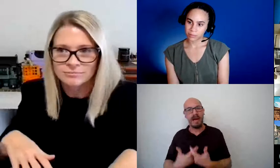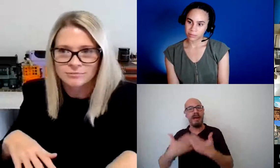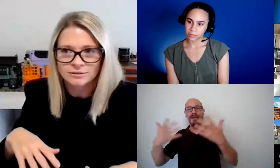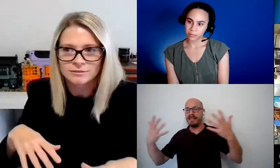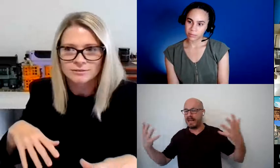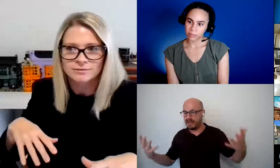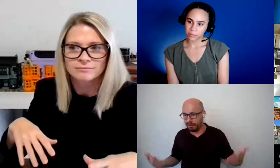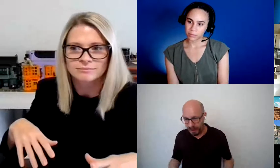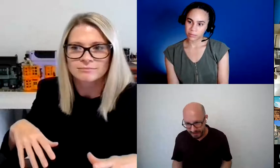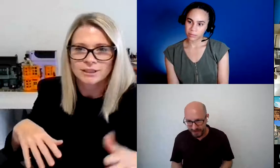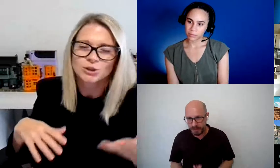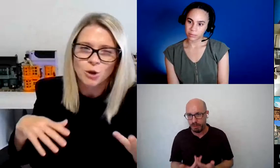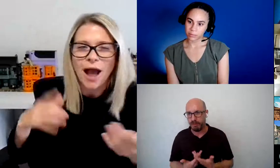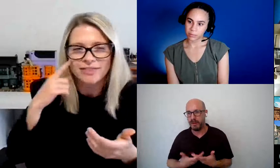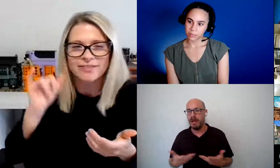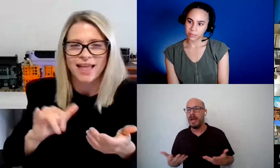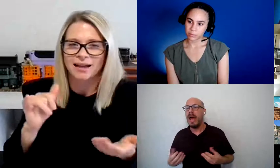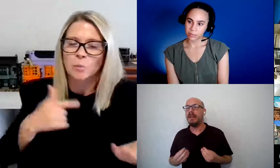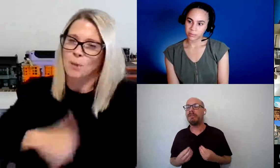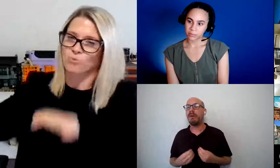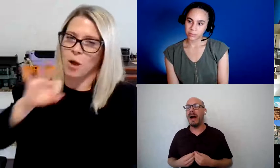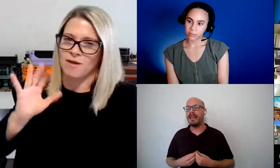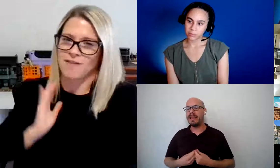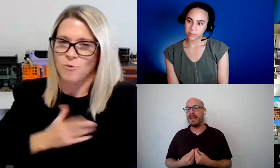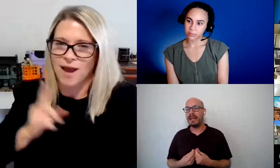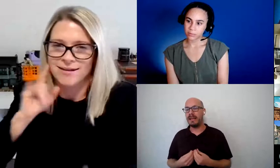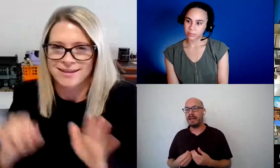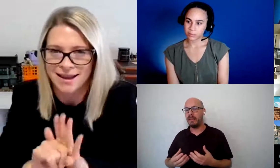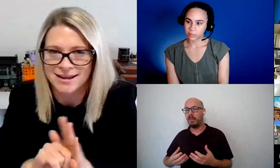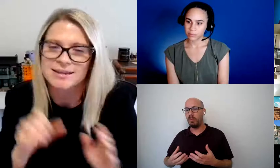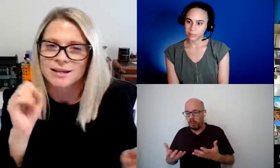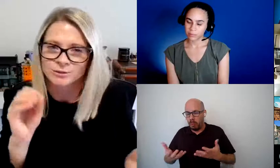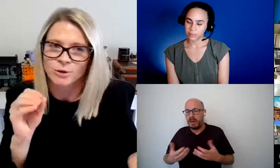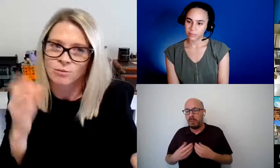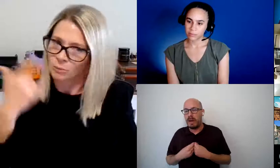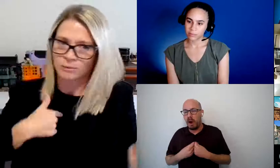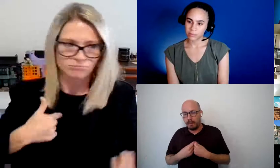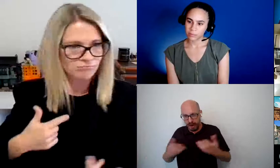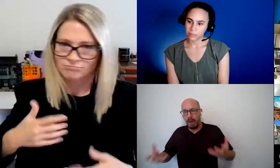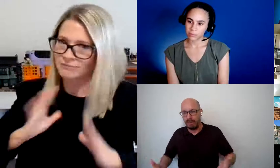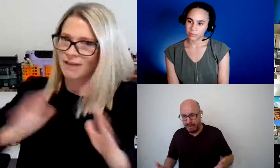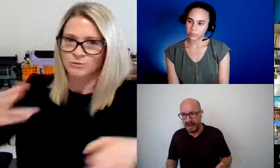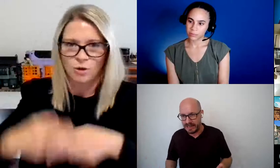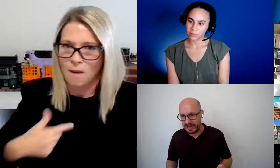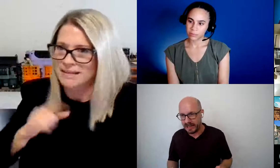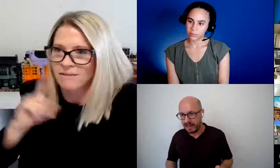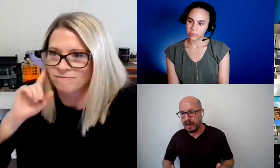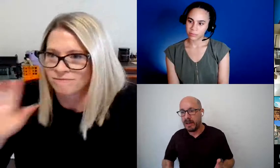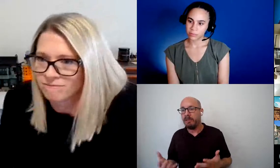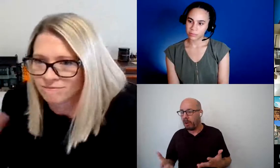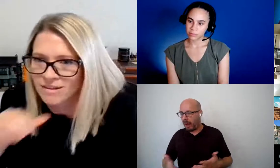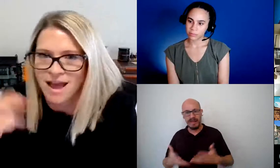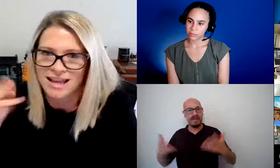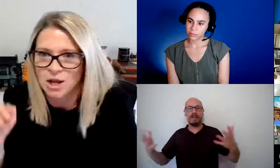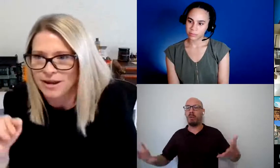person. I have fantastic friends as a deaf person. And so, I think we are proud of that identity. So, I think